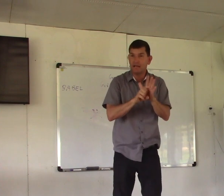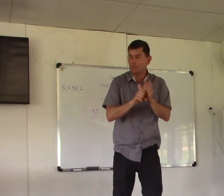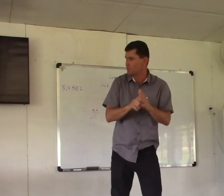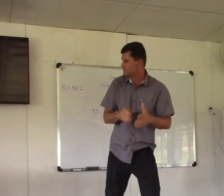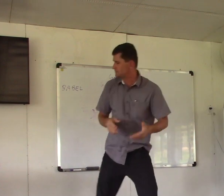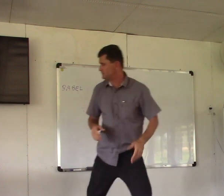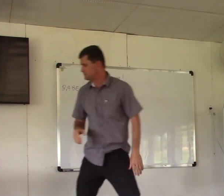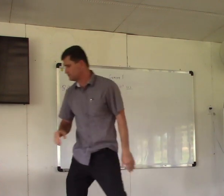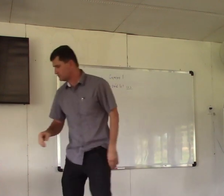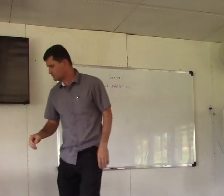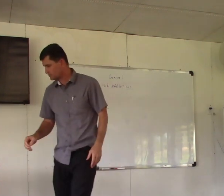Example.